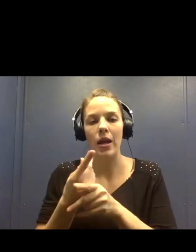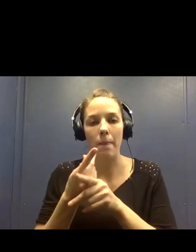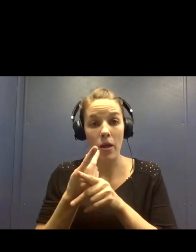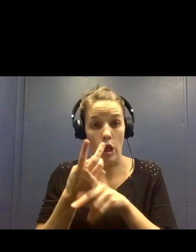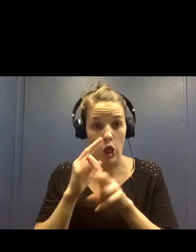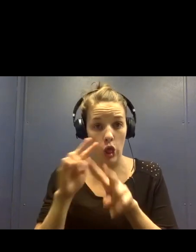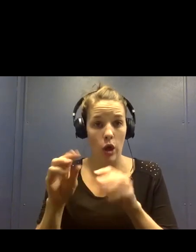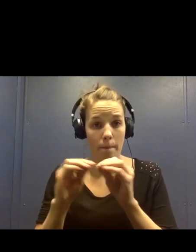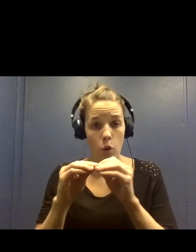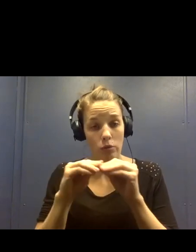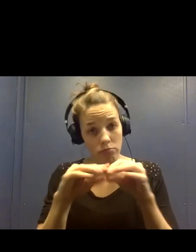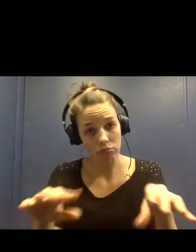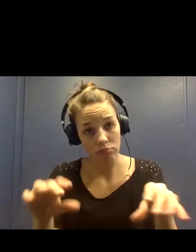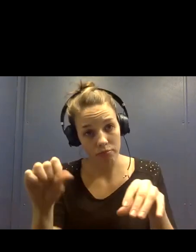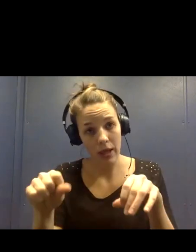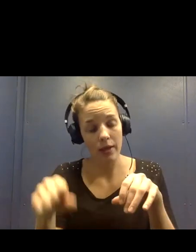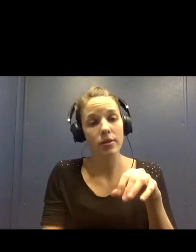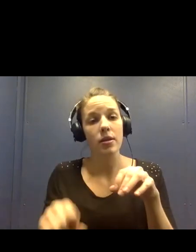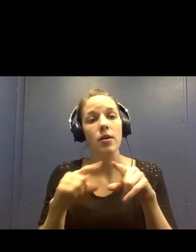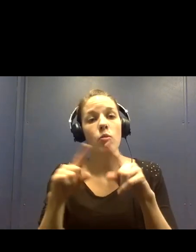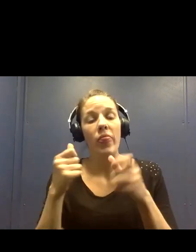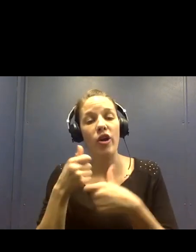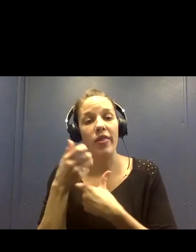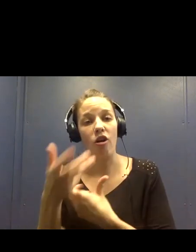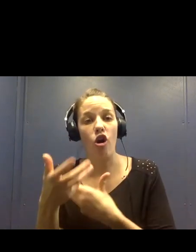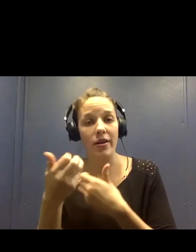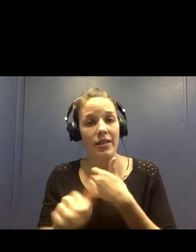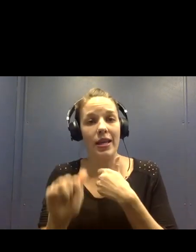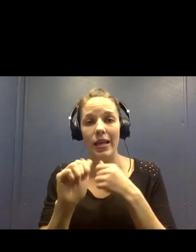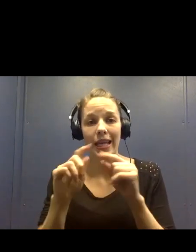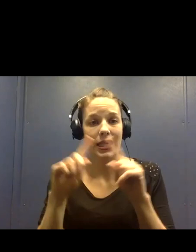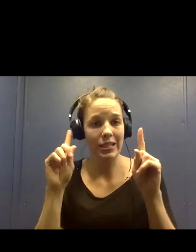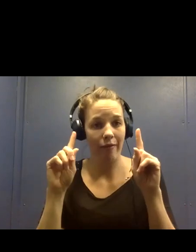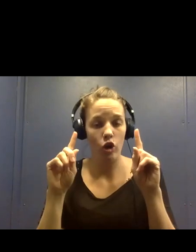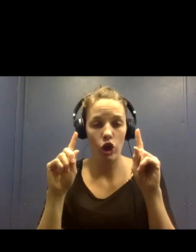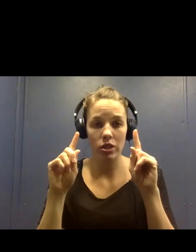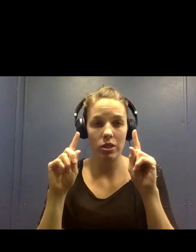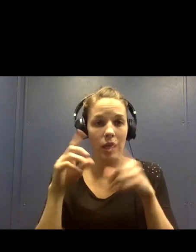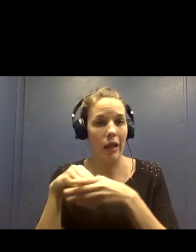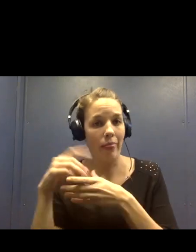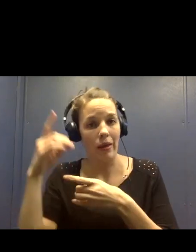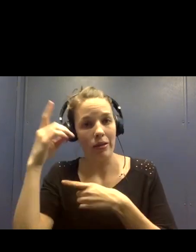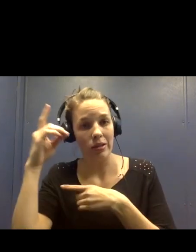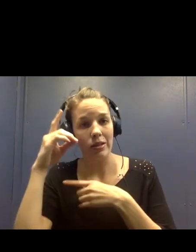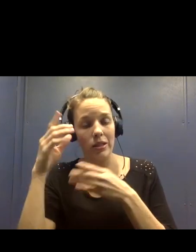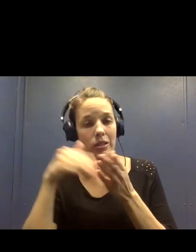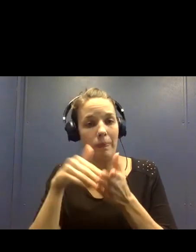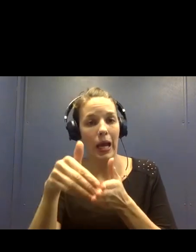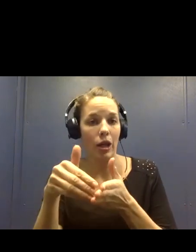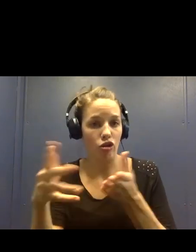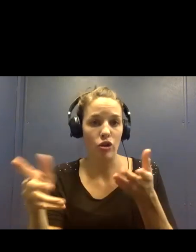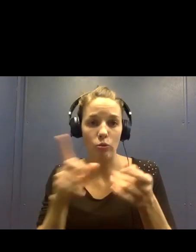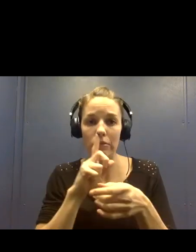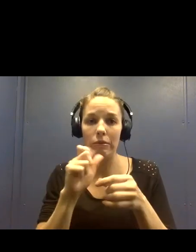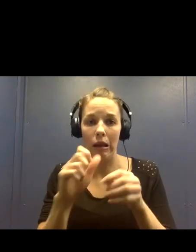more transmissible. Whether they cause any difference in the disease pattern really isn't